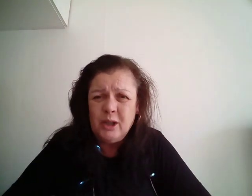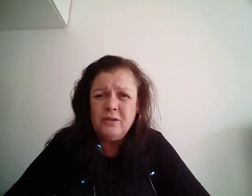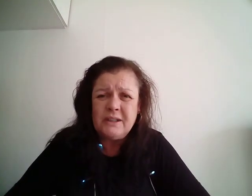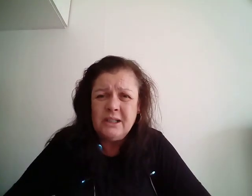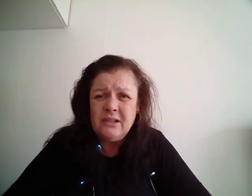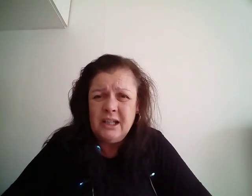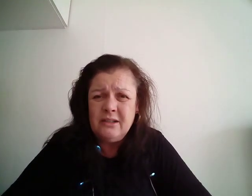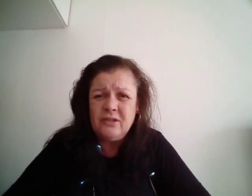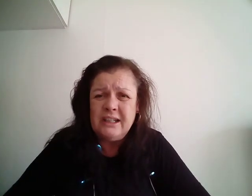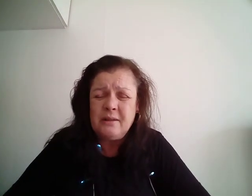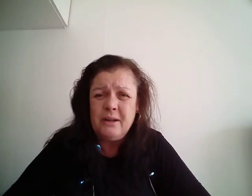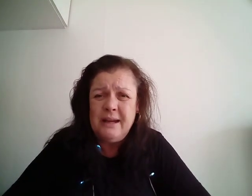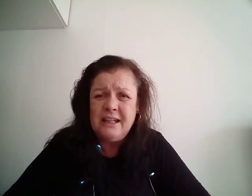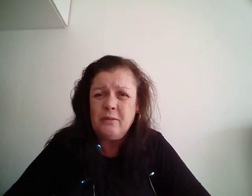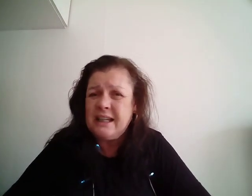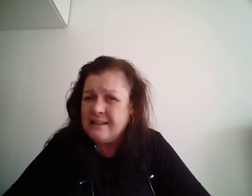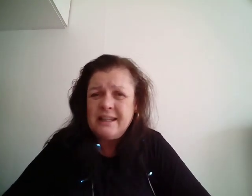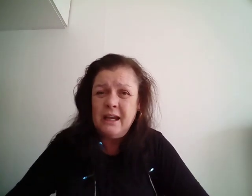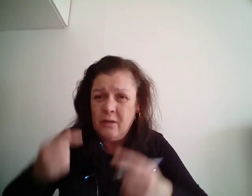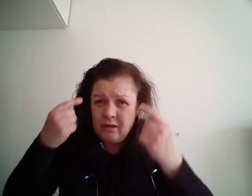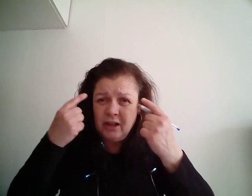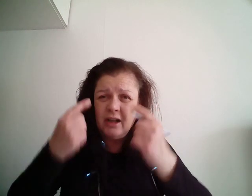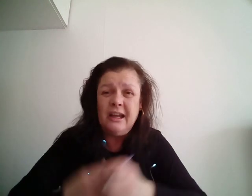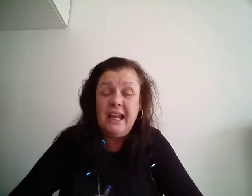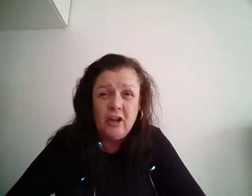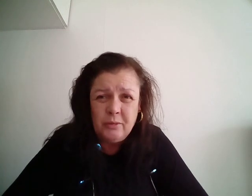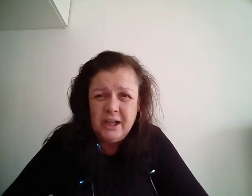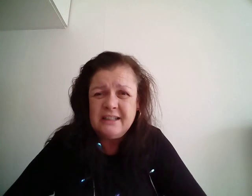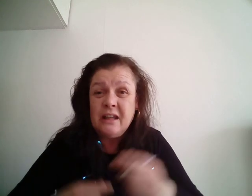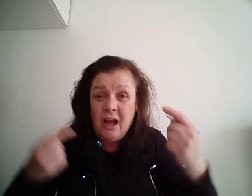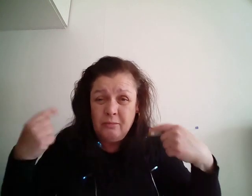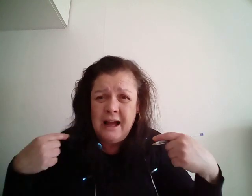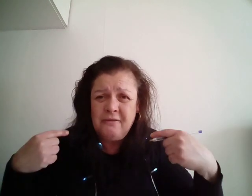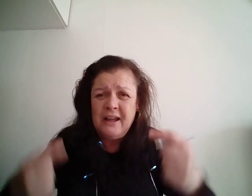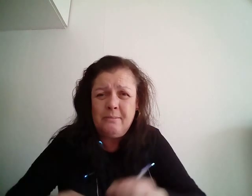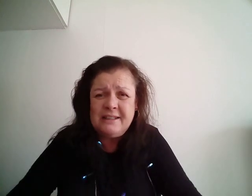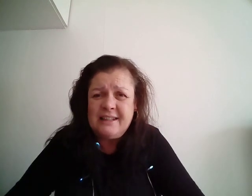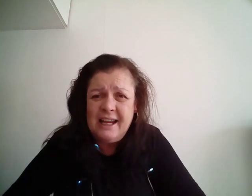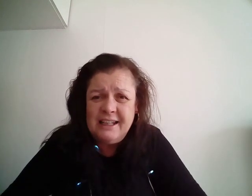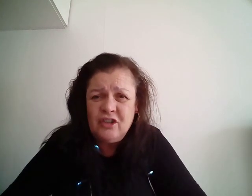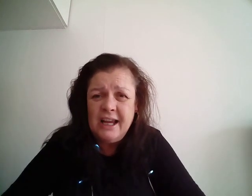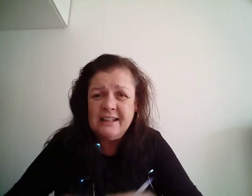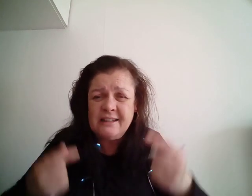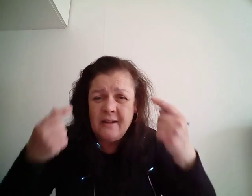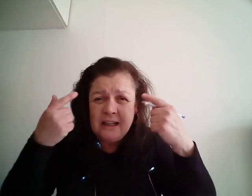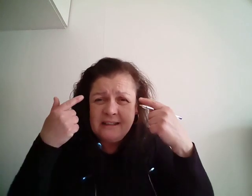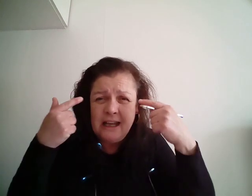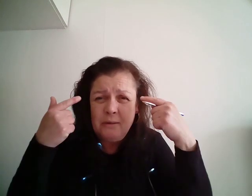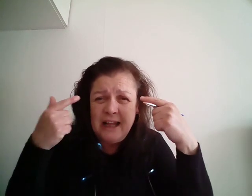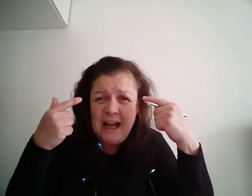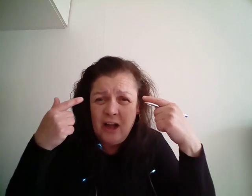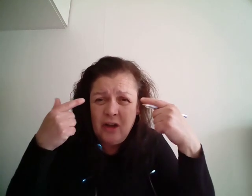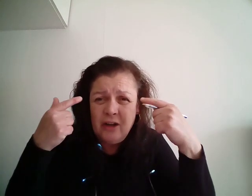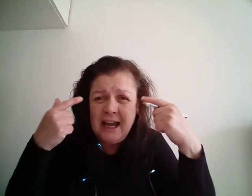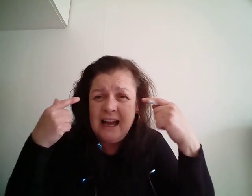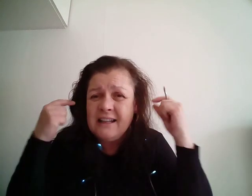removed, do you see what I mean, that we can see, you know, in other words, my famous sayings, yes, see with our own eyes